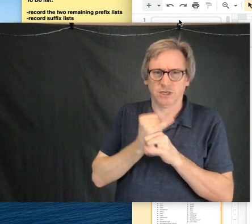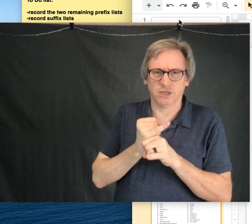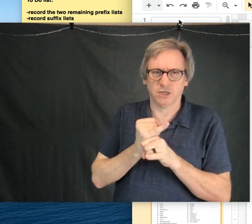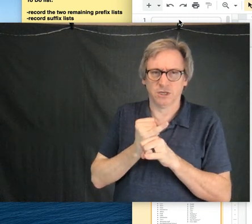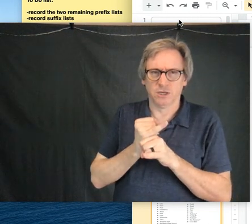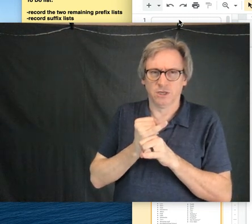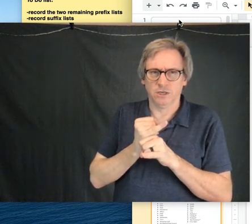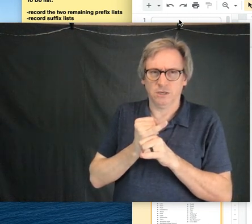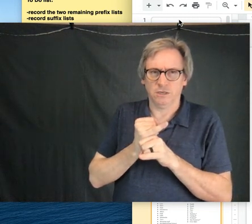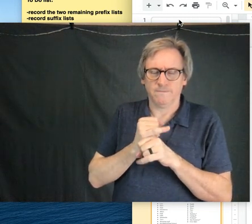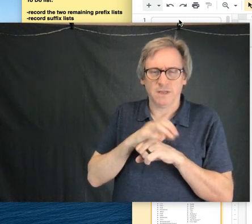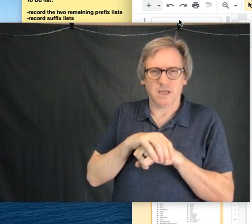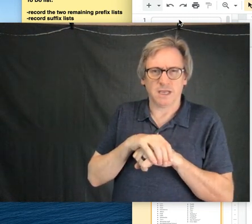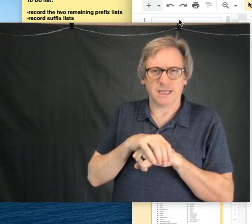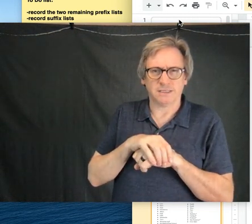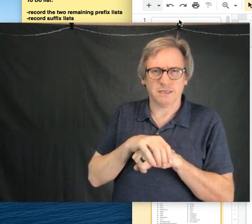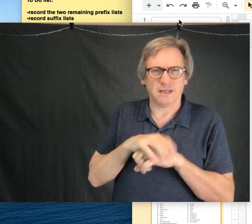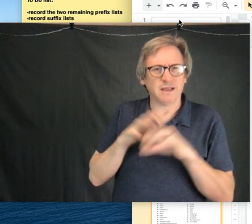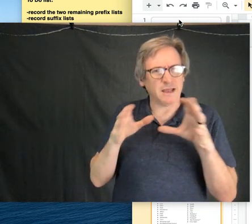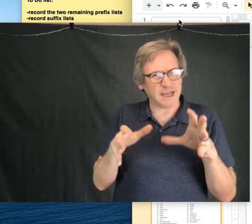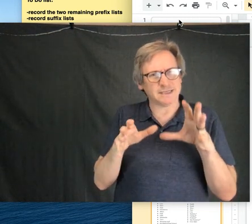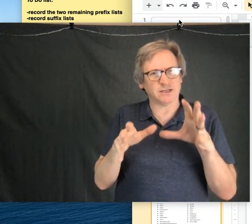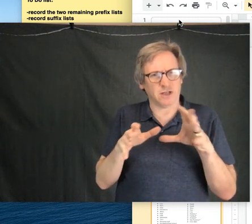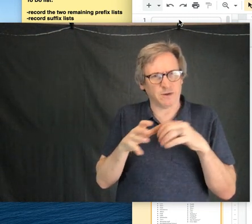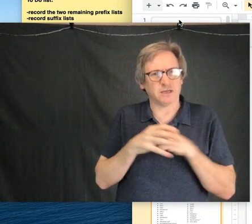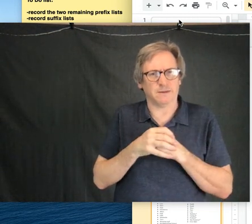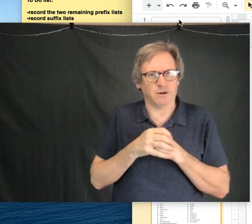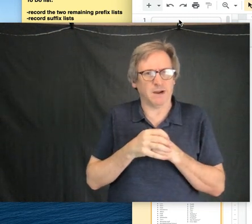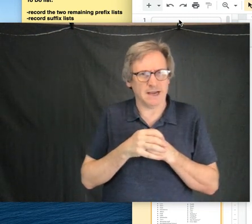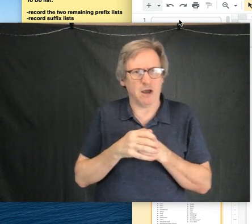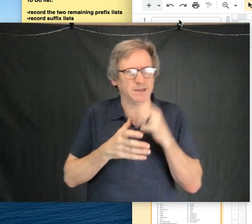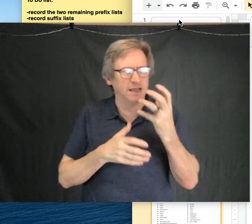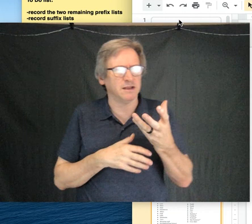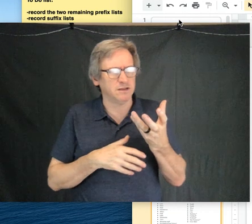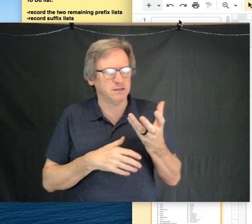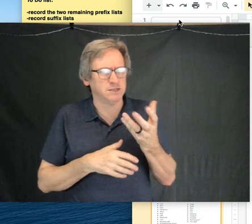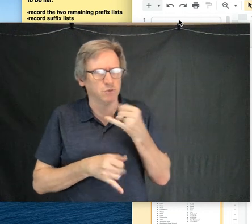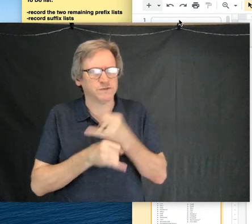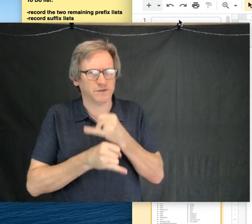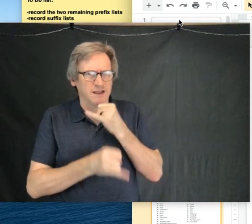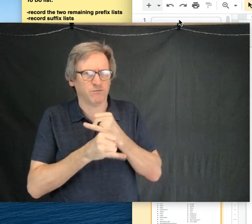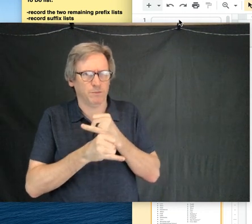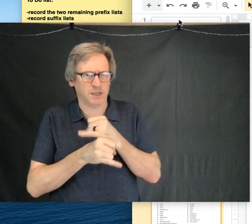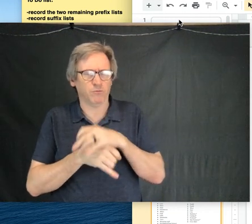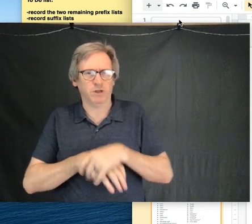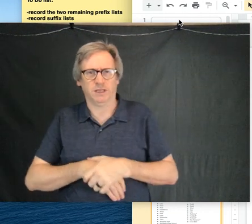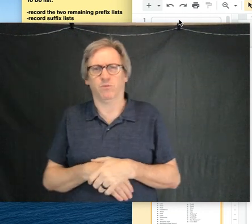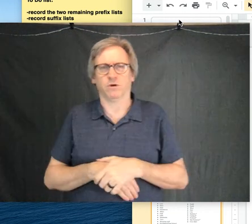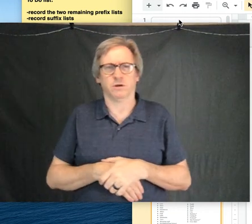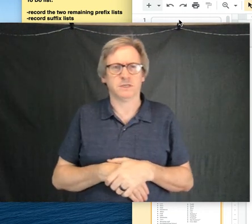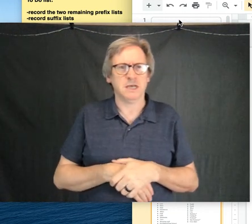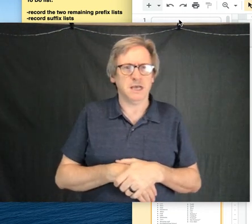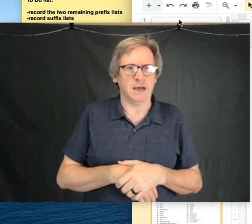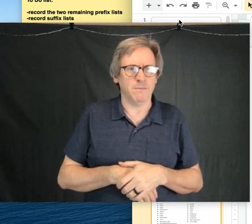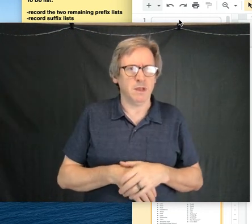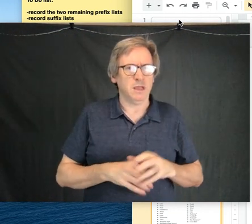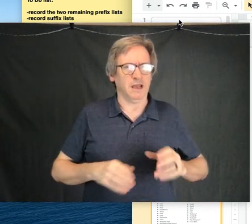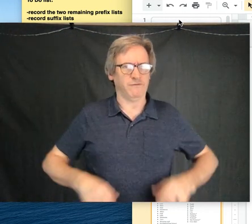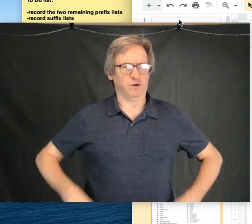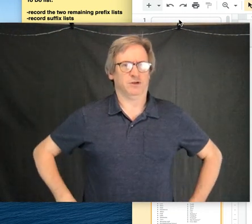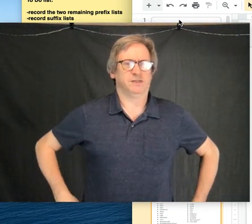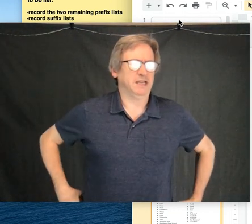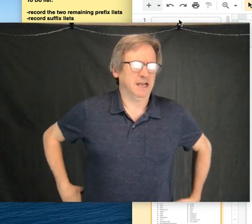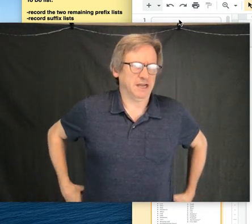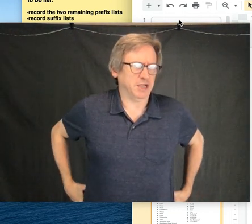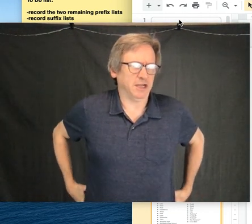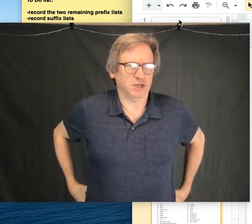And I guess that's all I want to talk about right now, but that schools for the deaf will become really important. And if